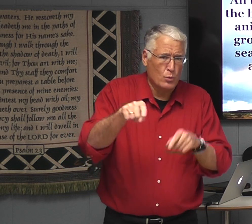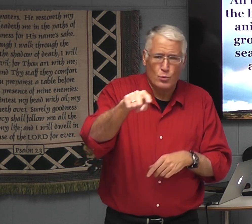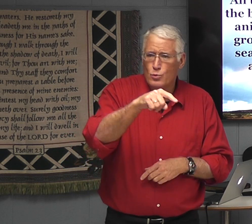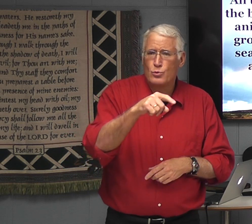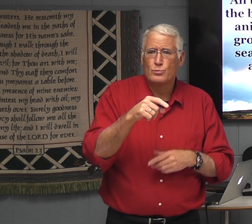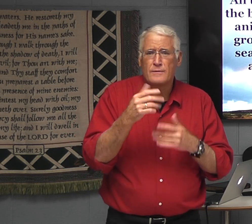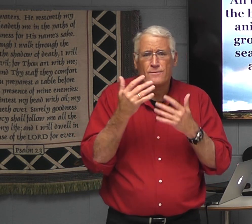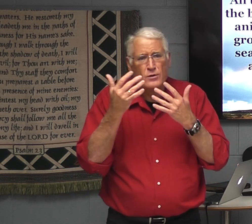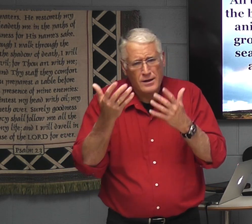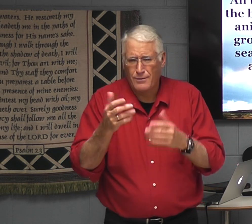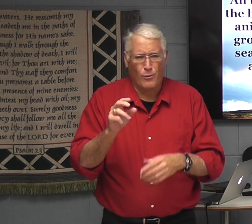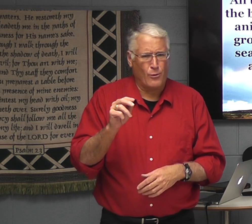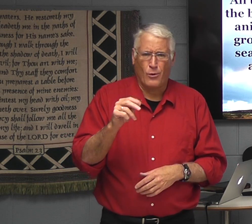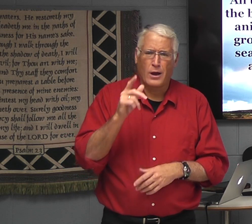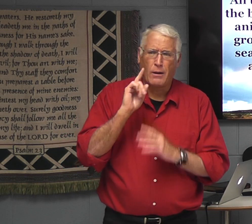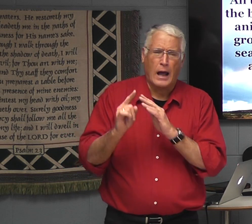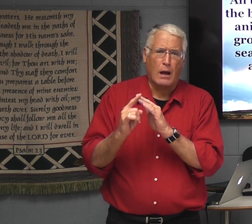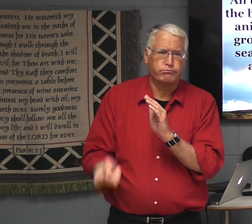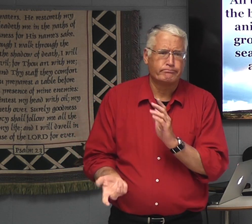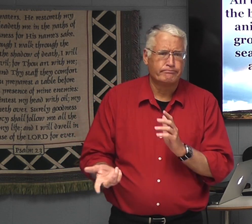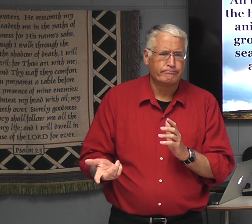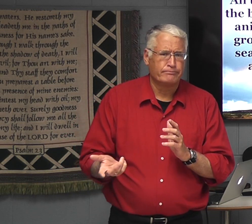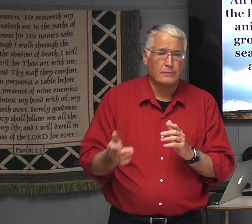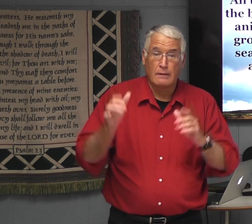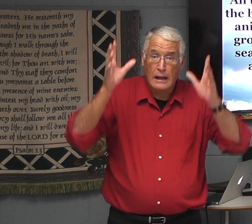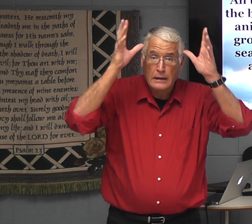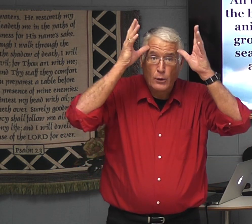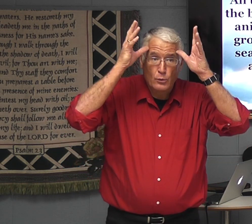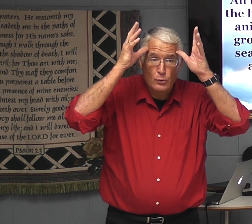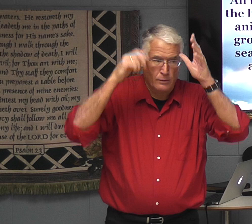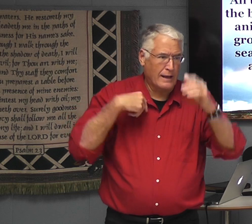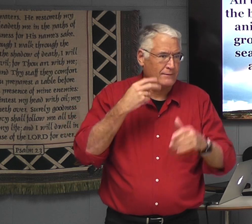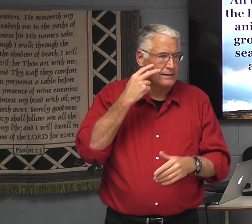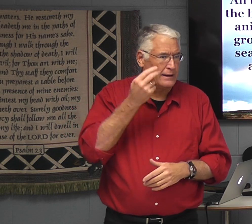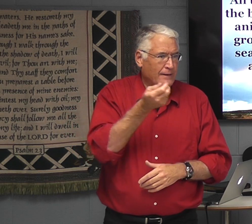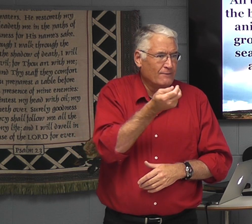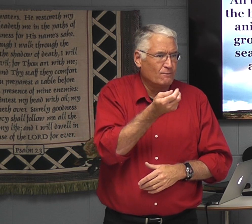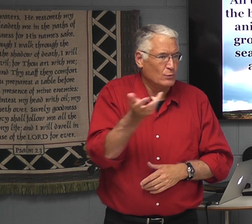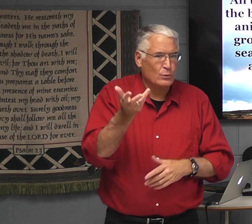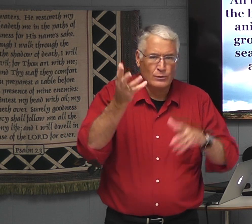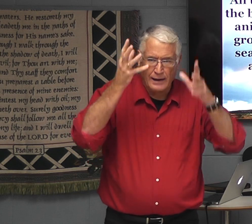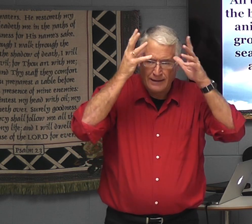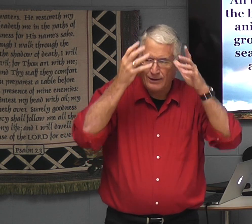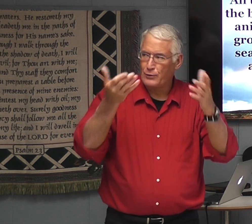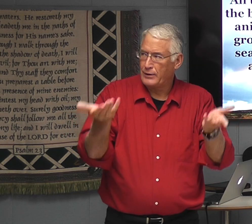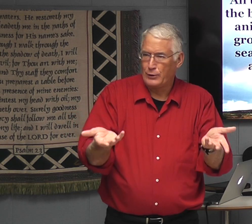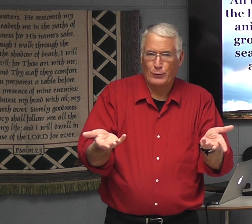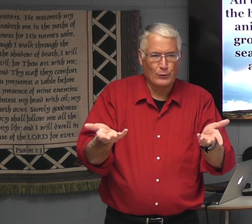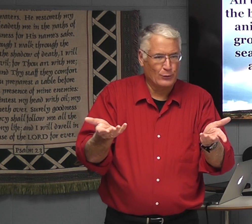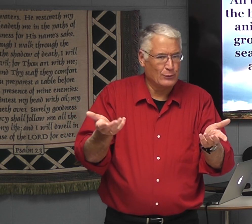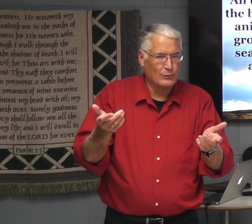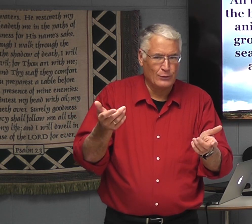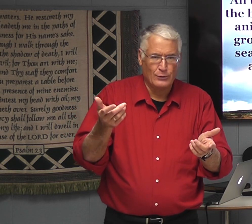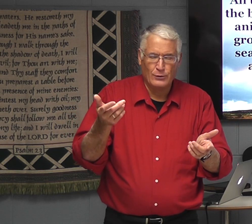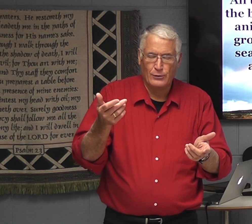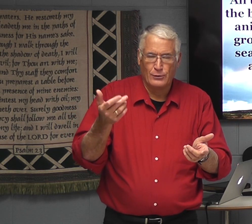animals will not come to you. They're not friendly. They run away. Deer, you've seen a few deer that are